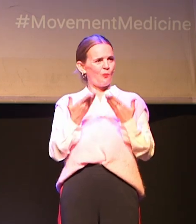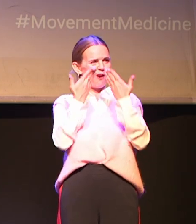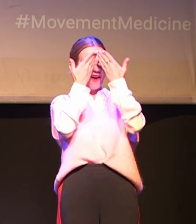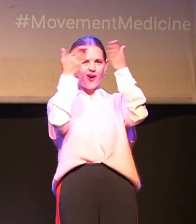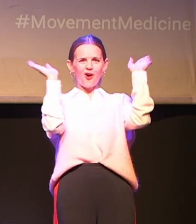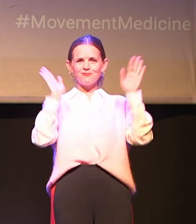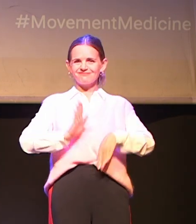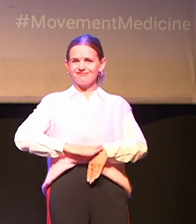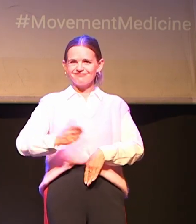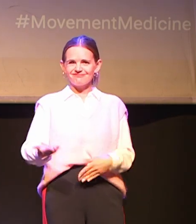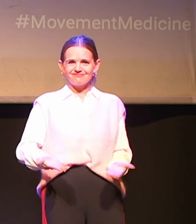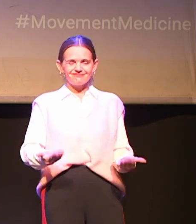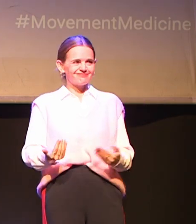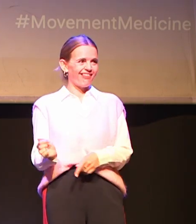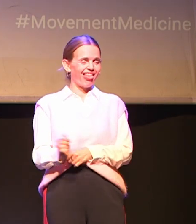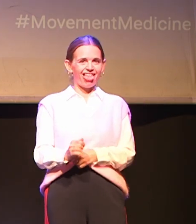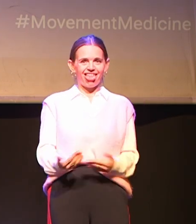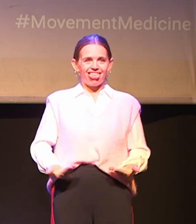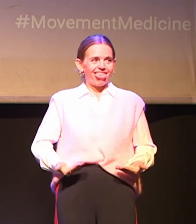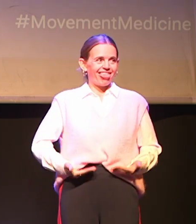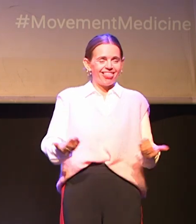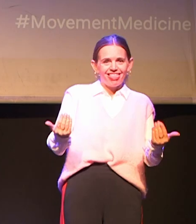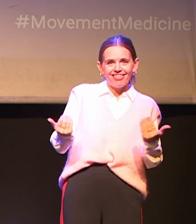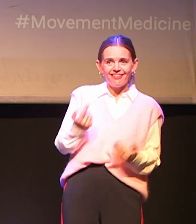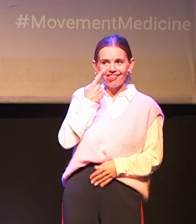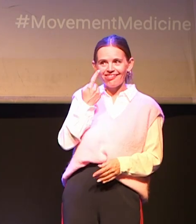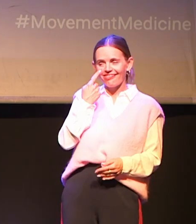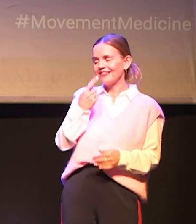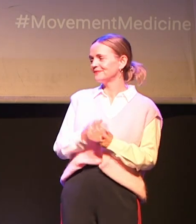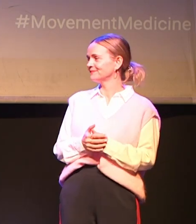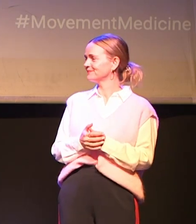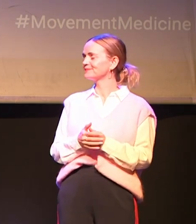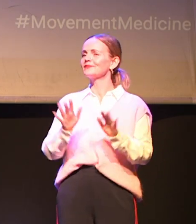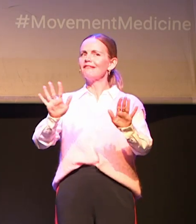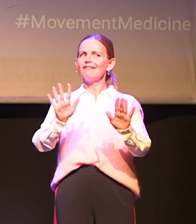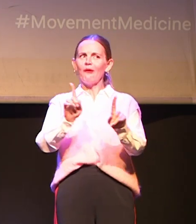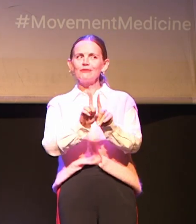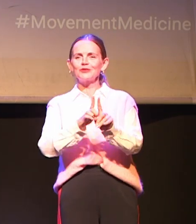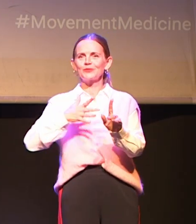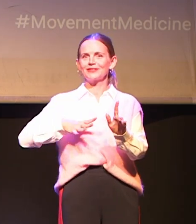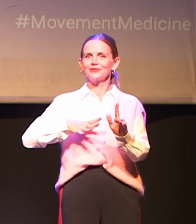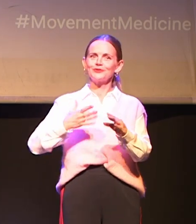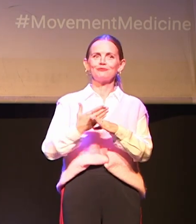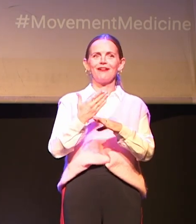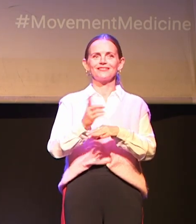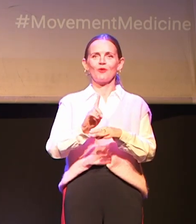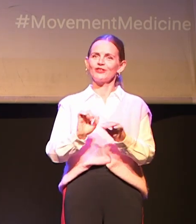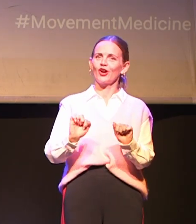so let let's see. We can also practice consent and no.